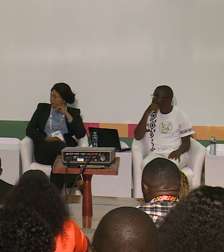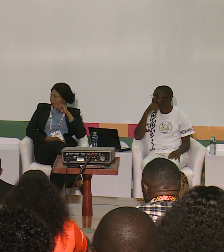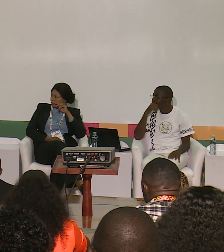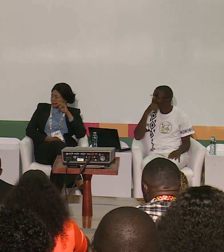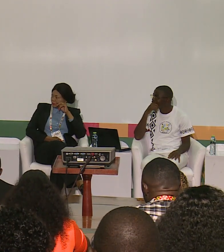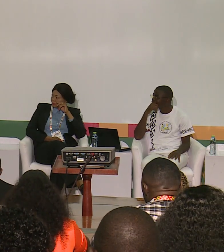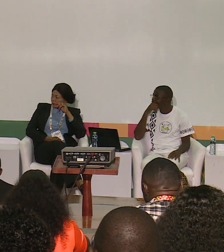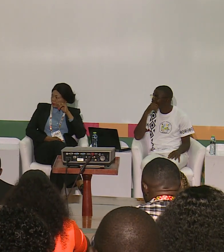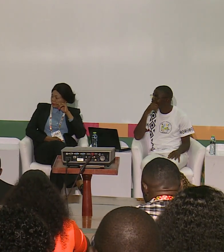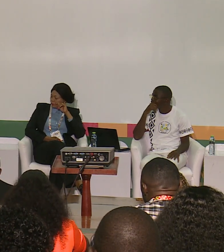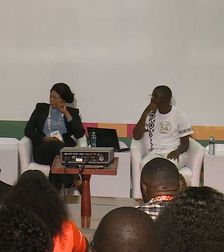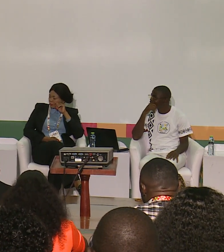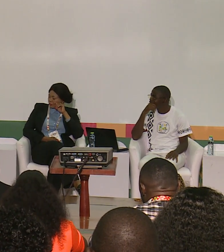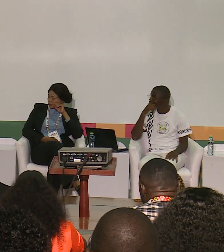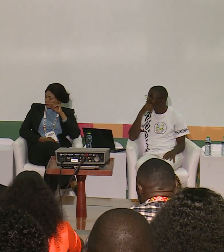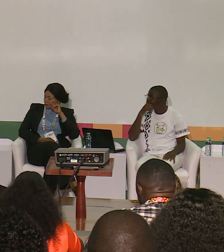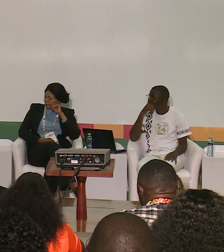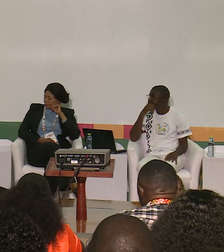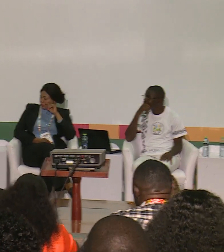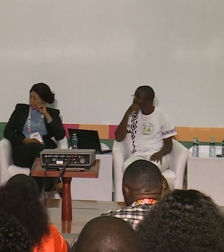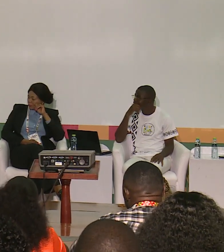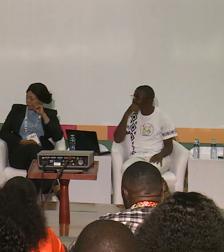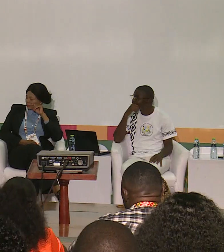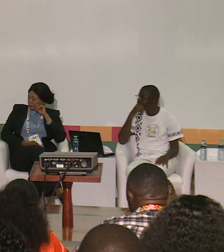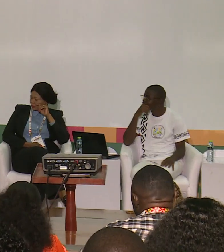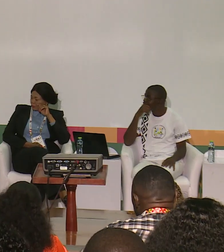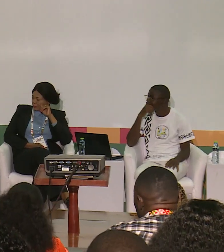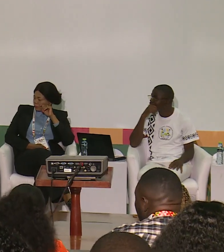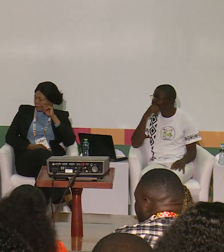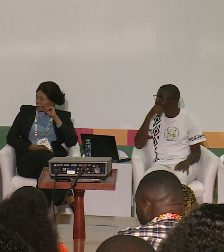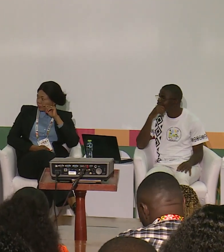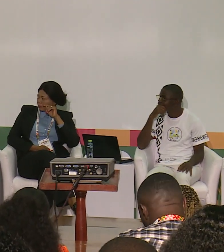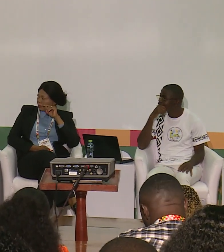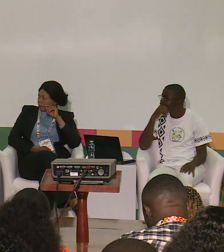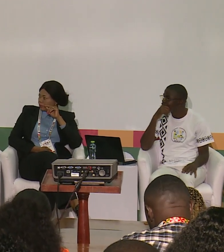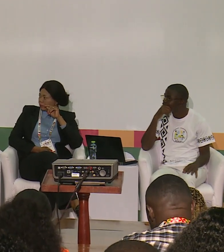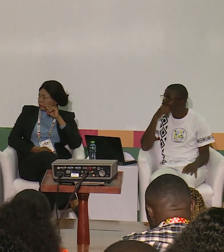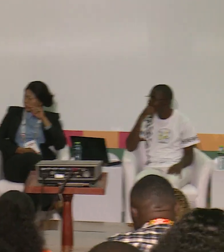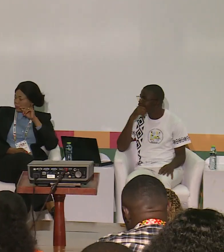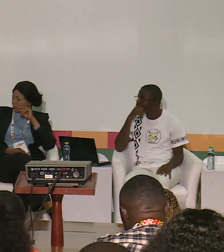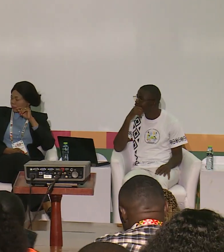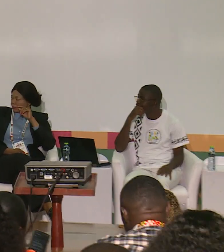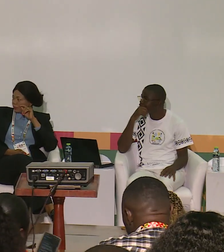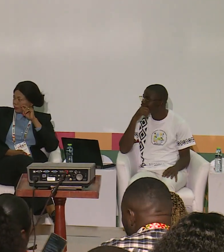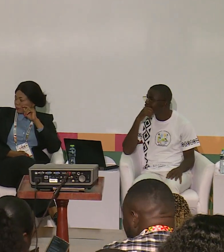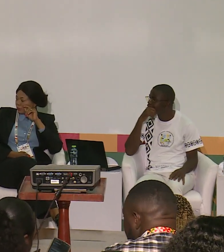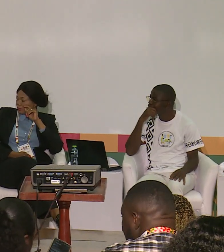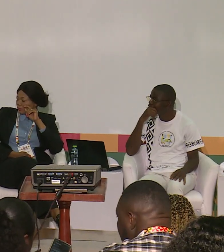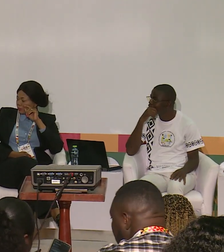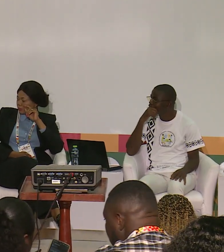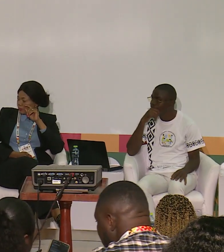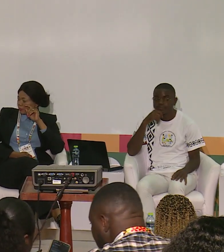Para lo del librito que nosotros hemos elaborado, tengo la versión digital.